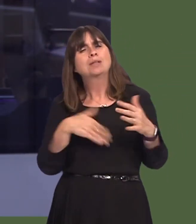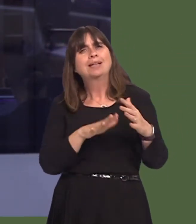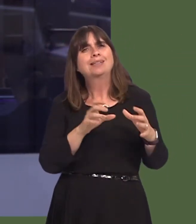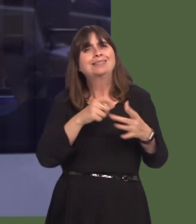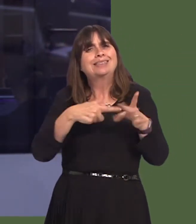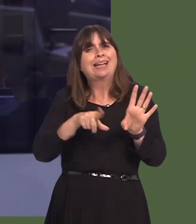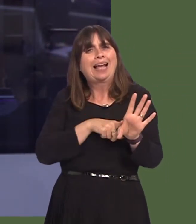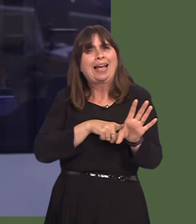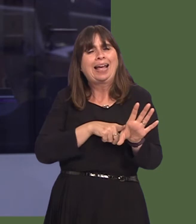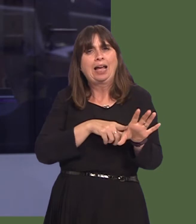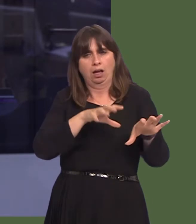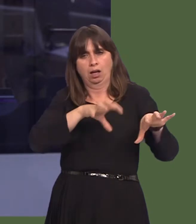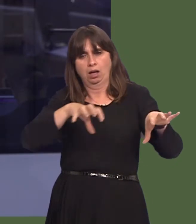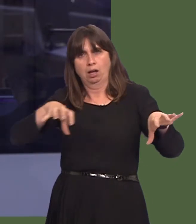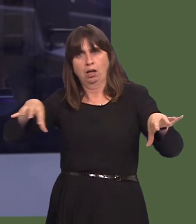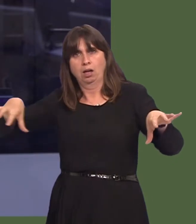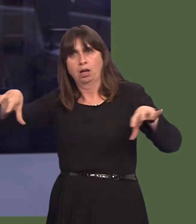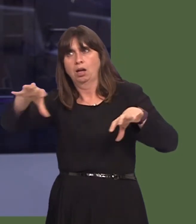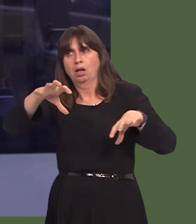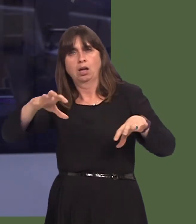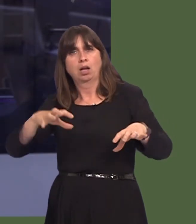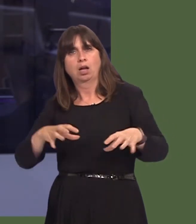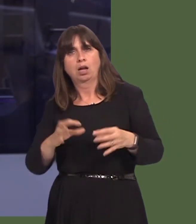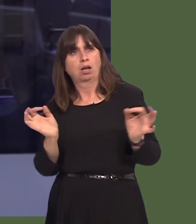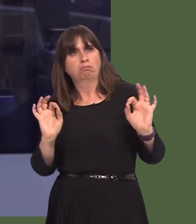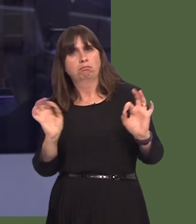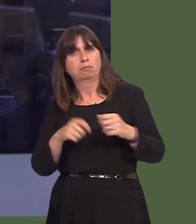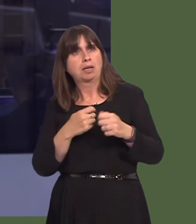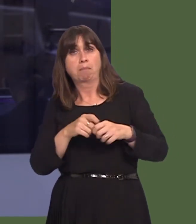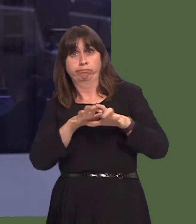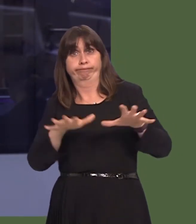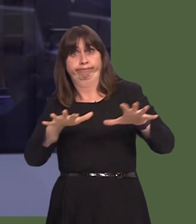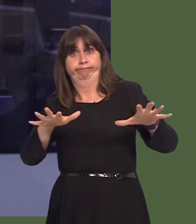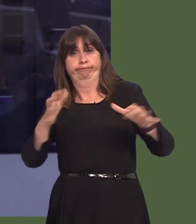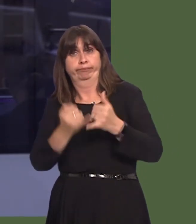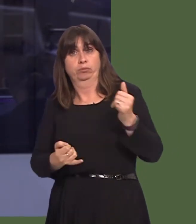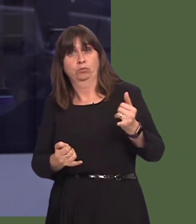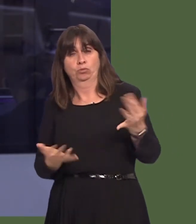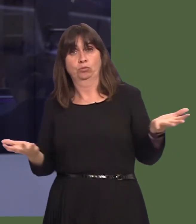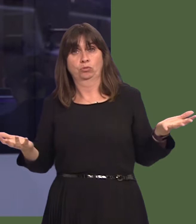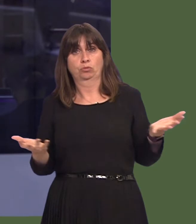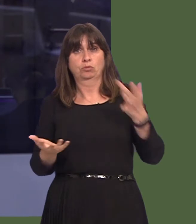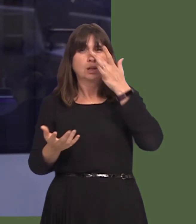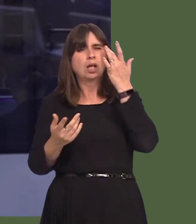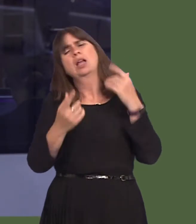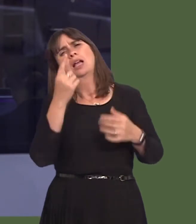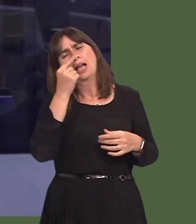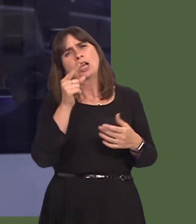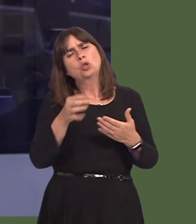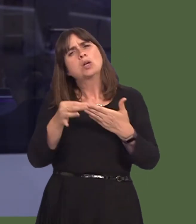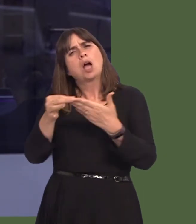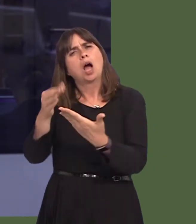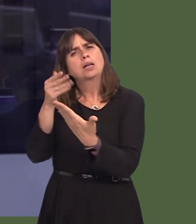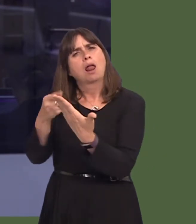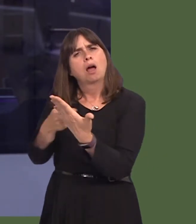areas show that control measures seem not to be being applied. Would the First Minister consider reissuing guidance